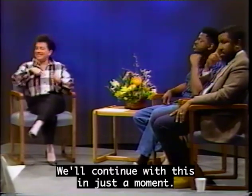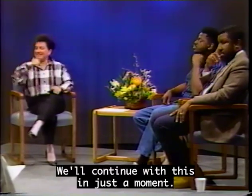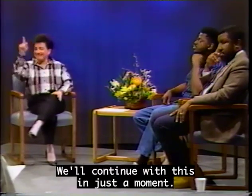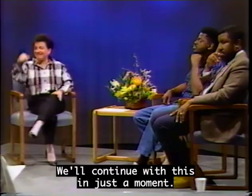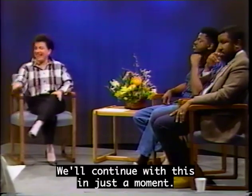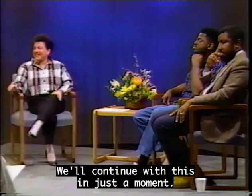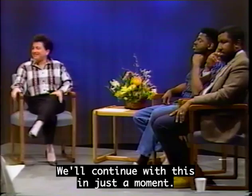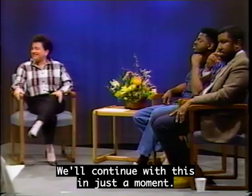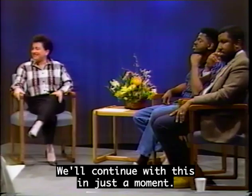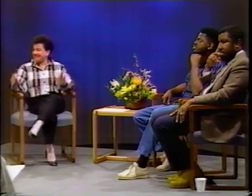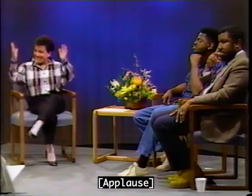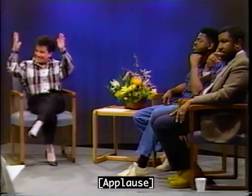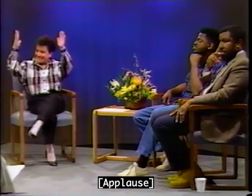just a moment.